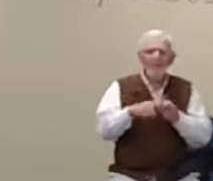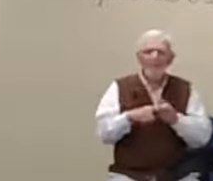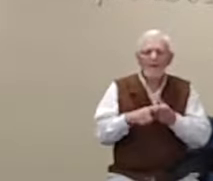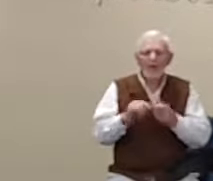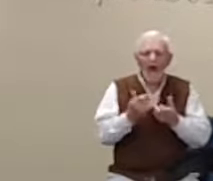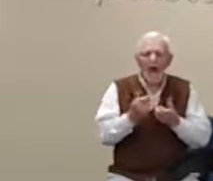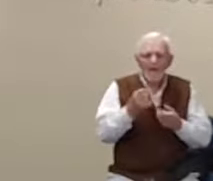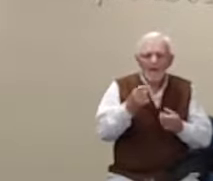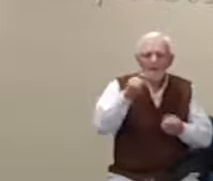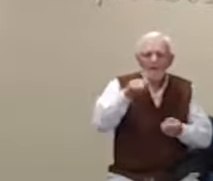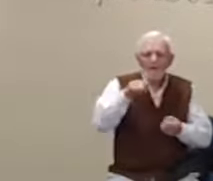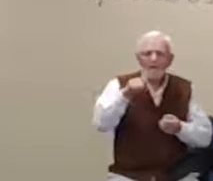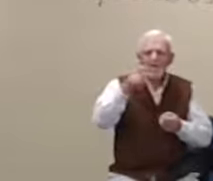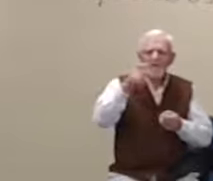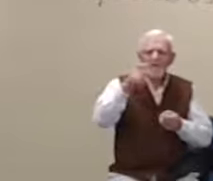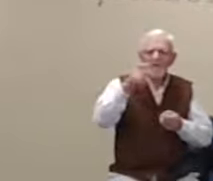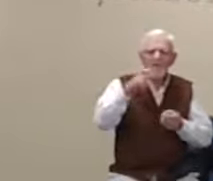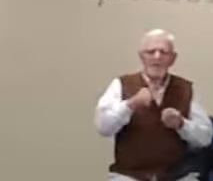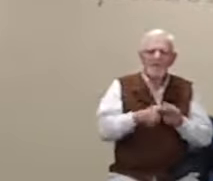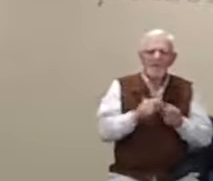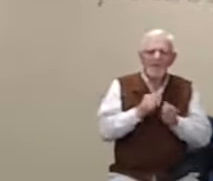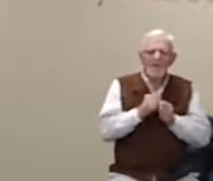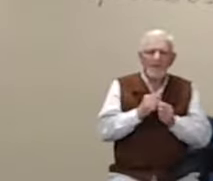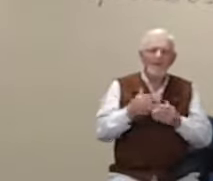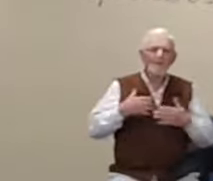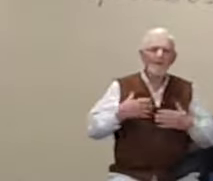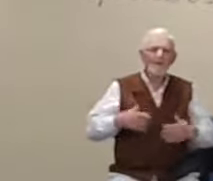how you need to love the body of Christ.